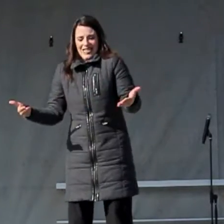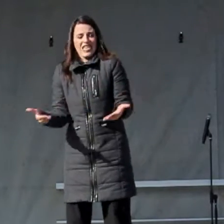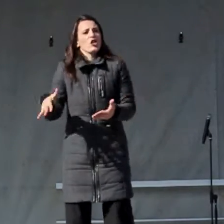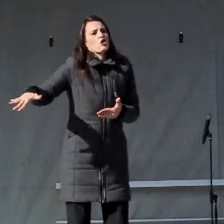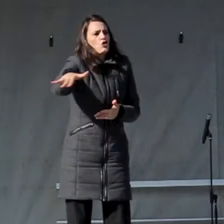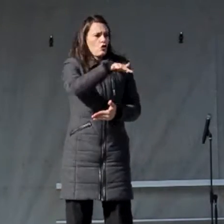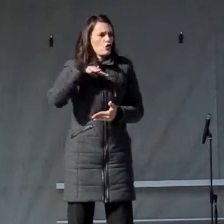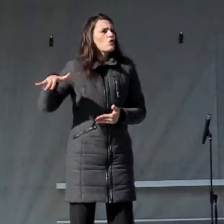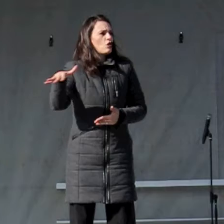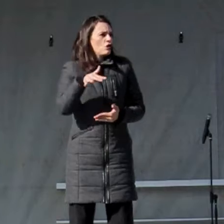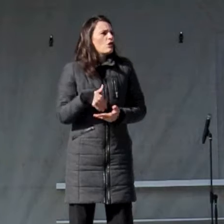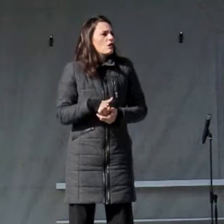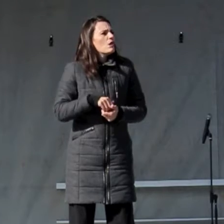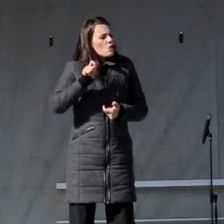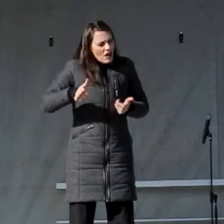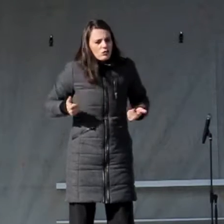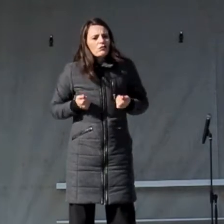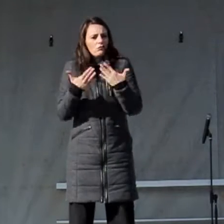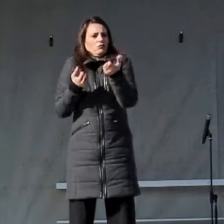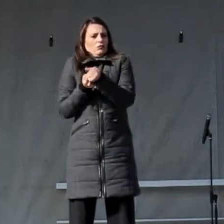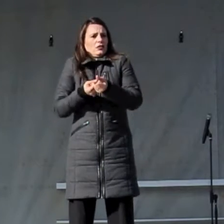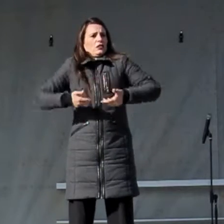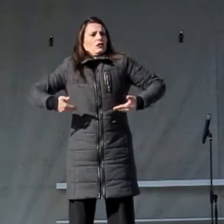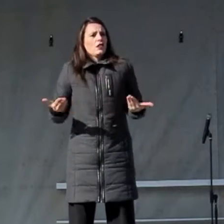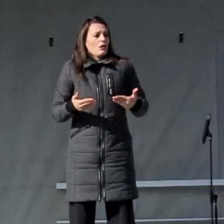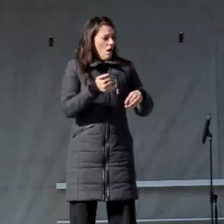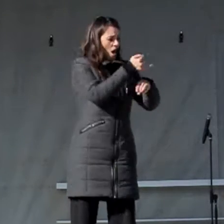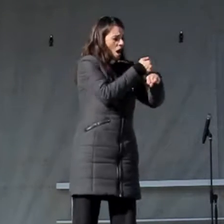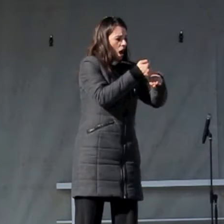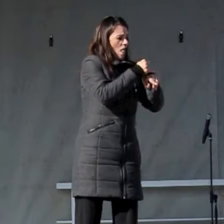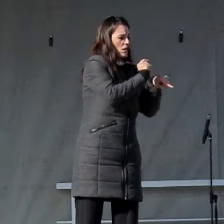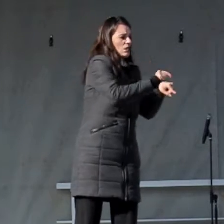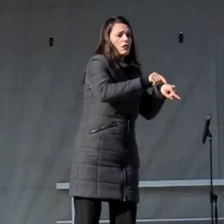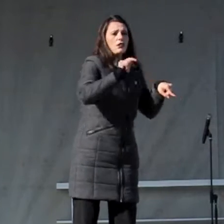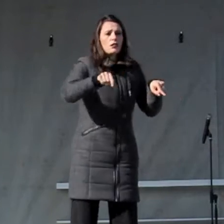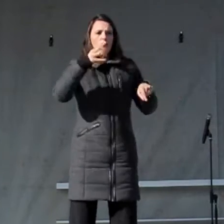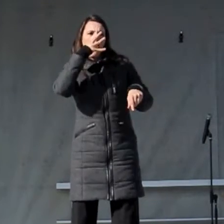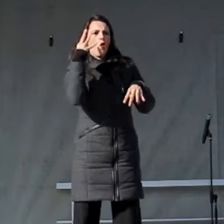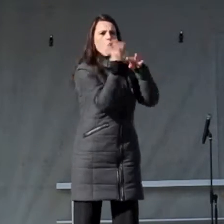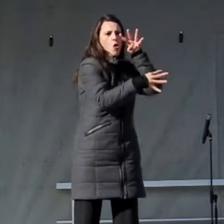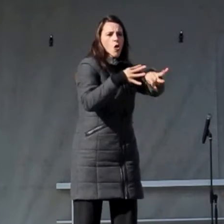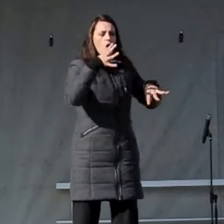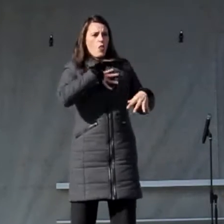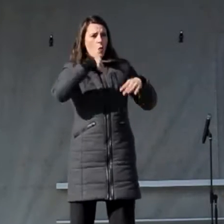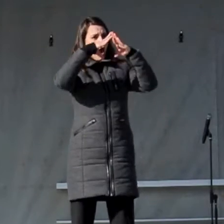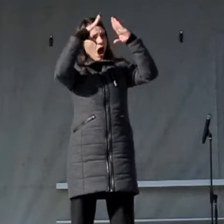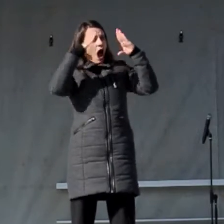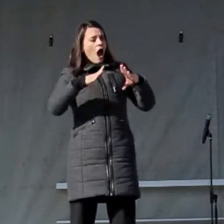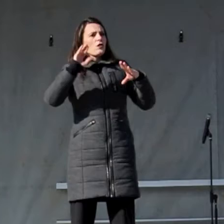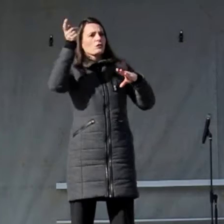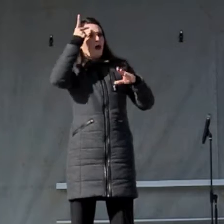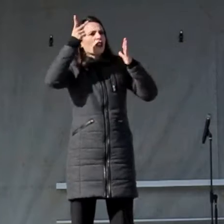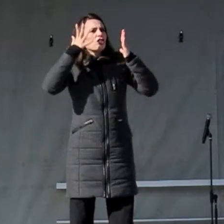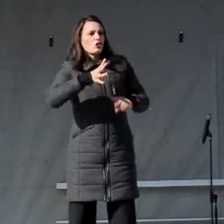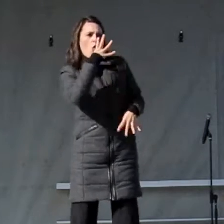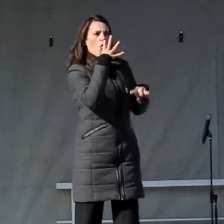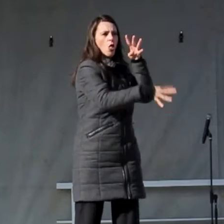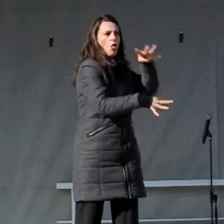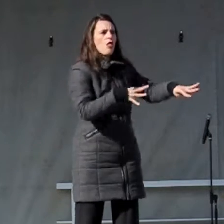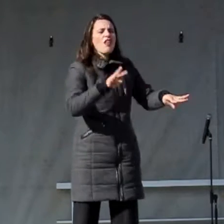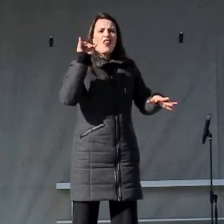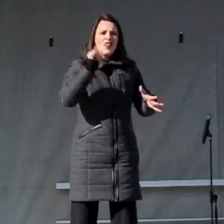them here. What is happening on these islands by the White House, the president, and the administration is